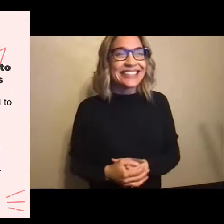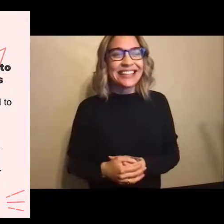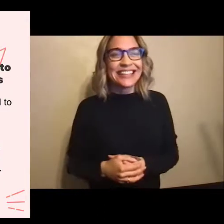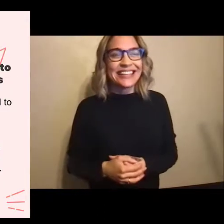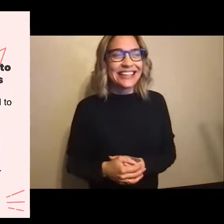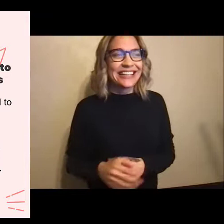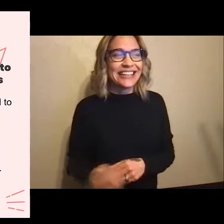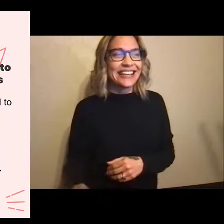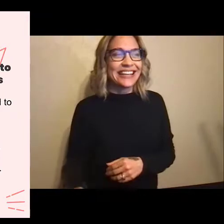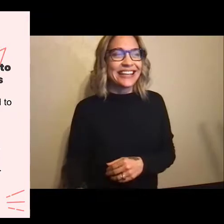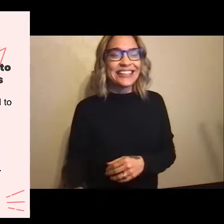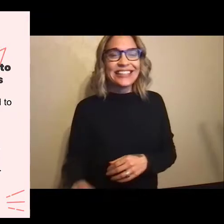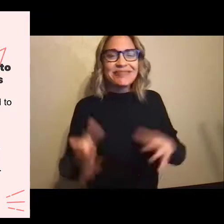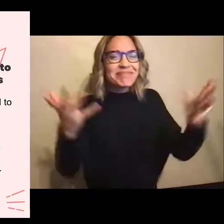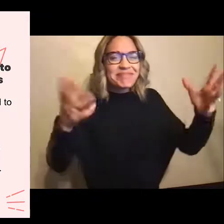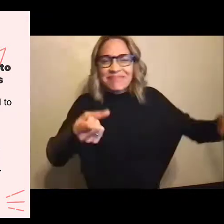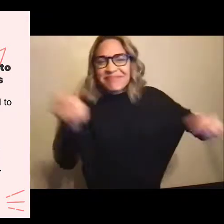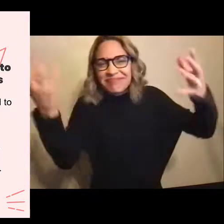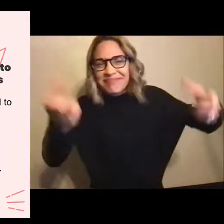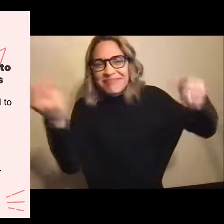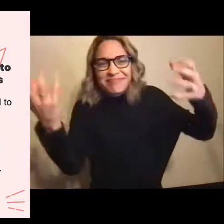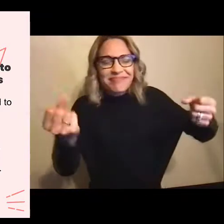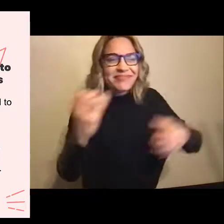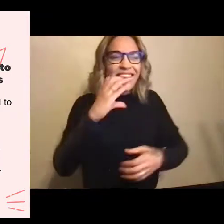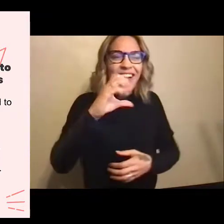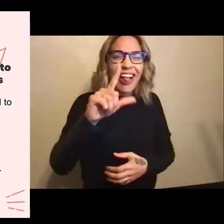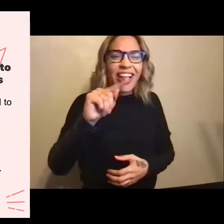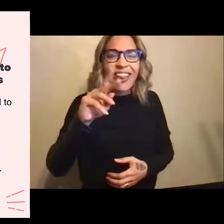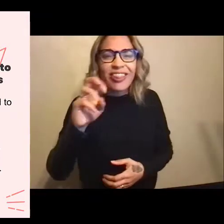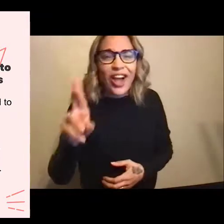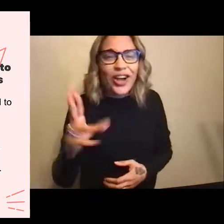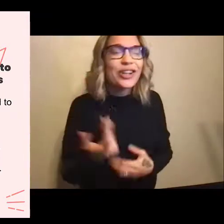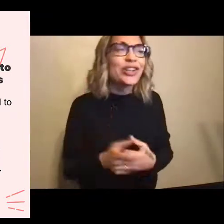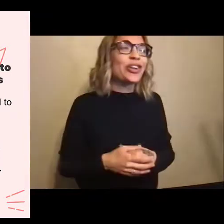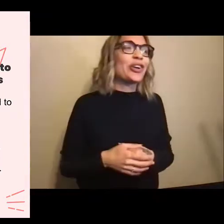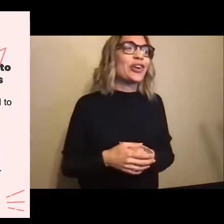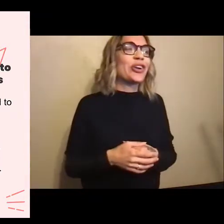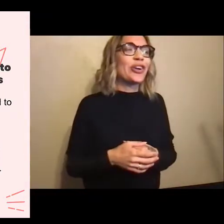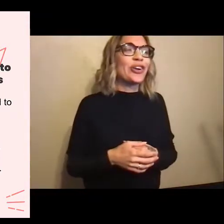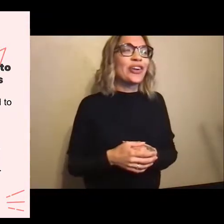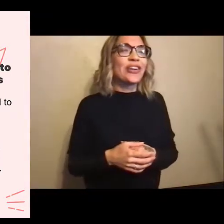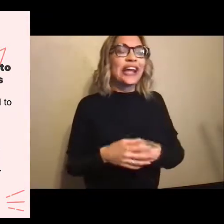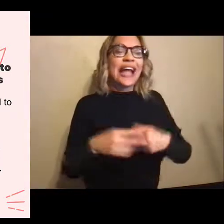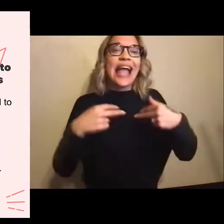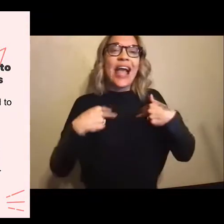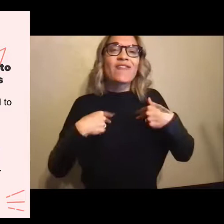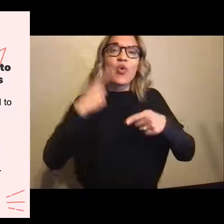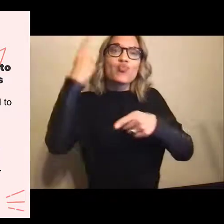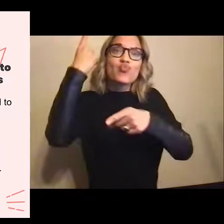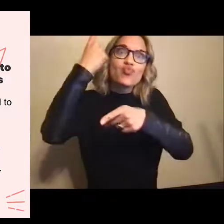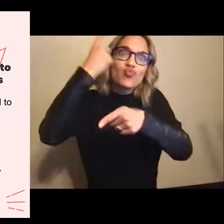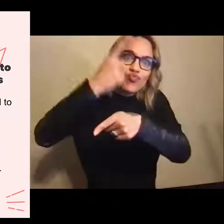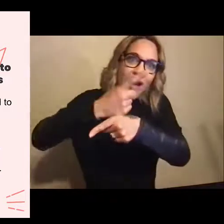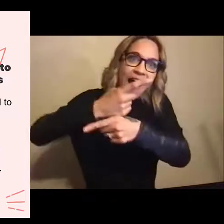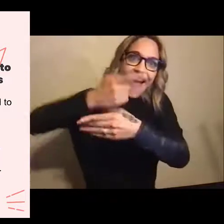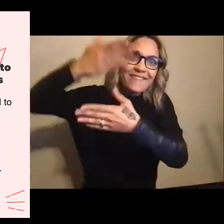Organize your desk. This is one simple way for time management. Get rid of the litter, the garbage, the things